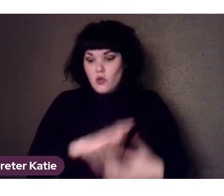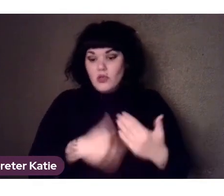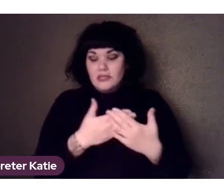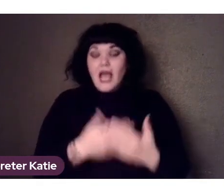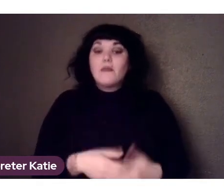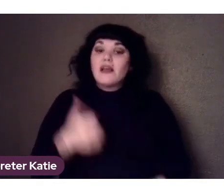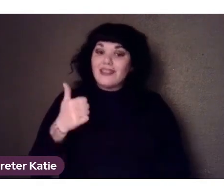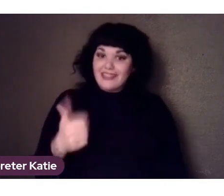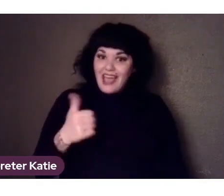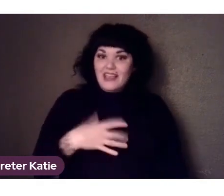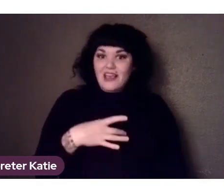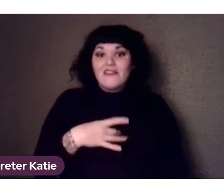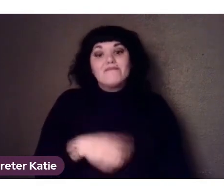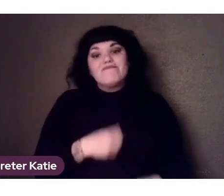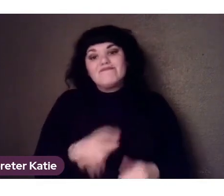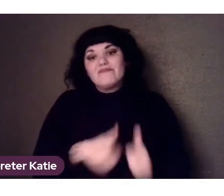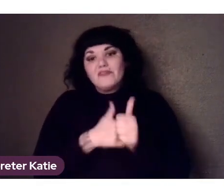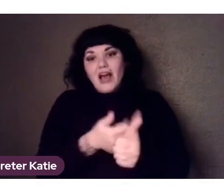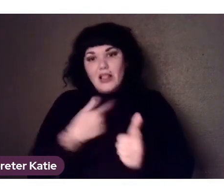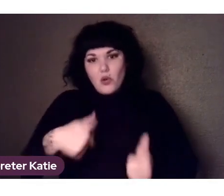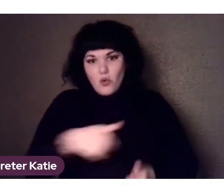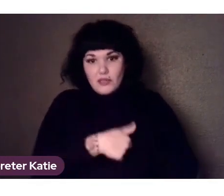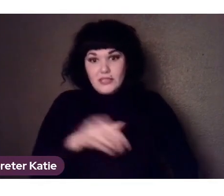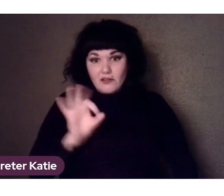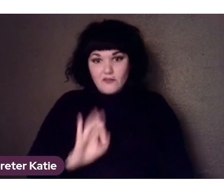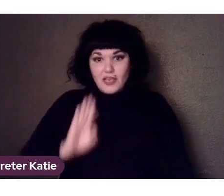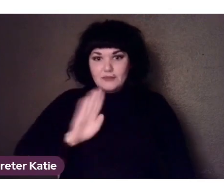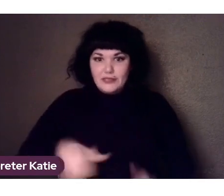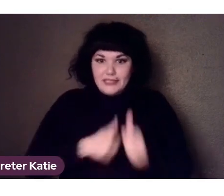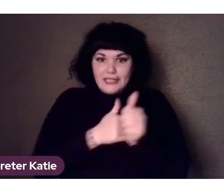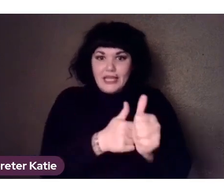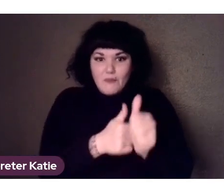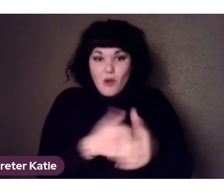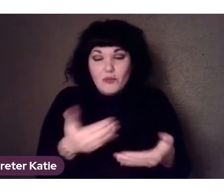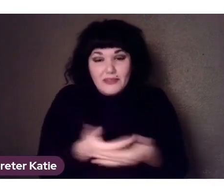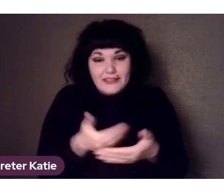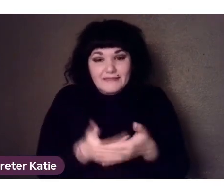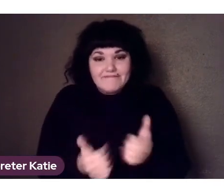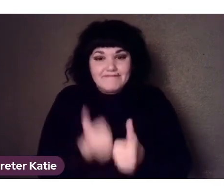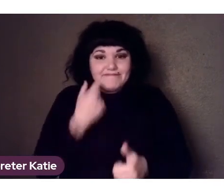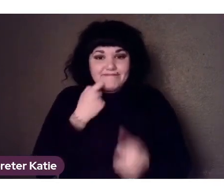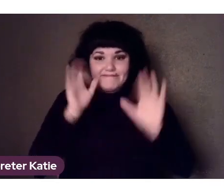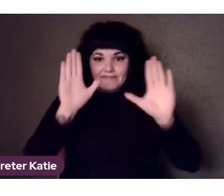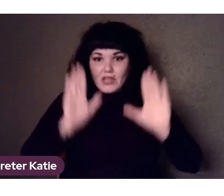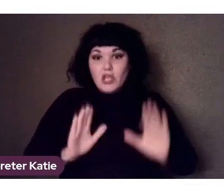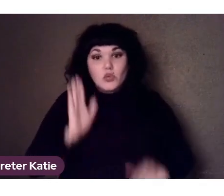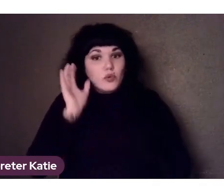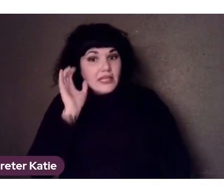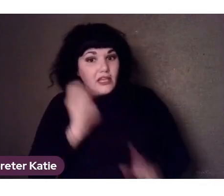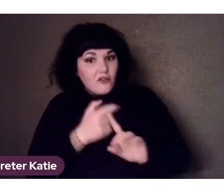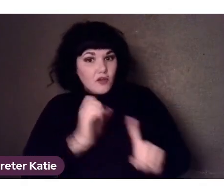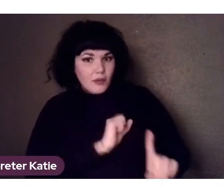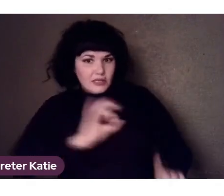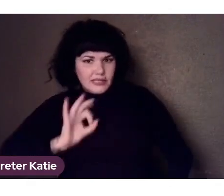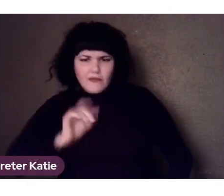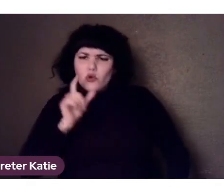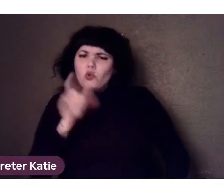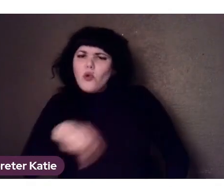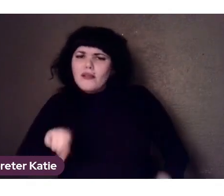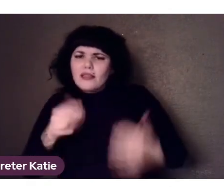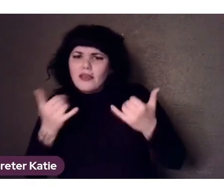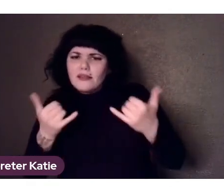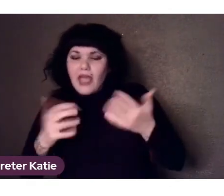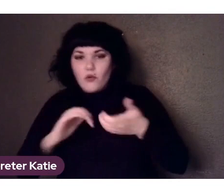any of the latest and the greatest. You'll hear from our staff about who they are now and how they'll be holding their work